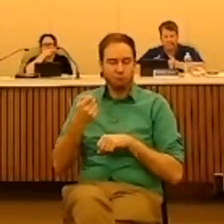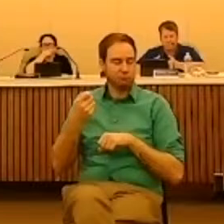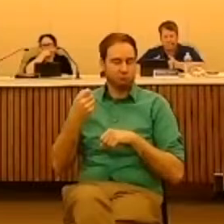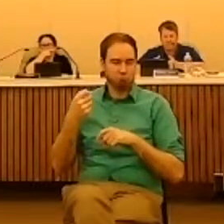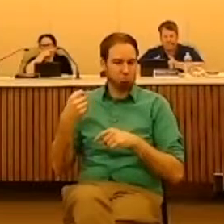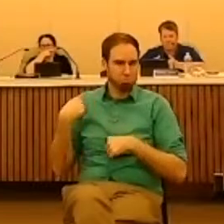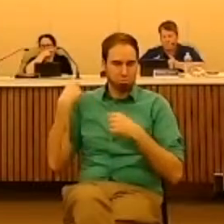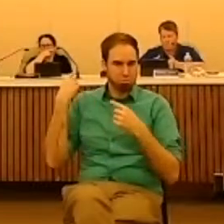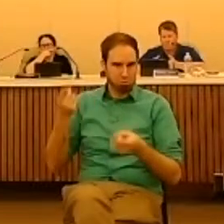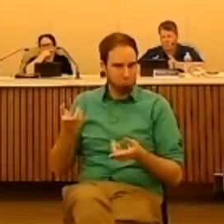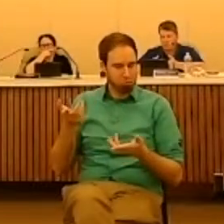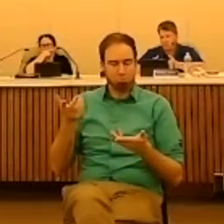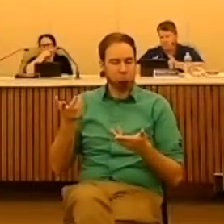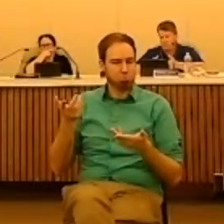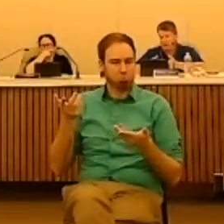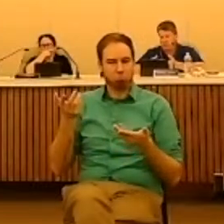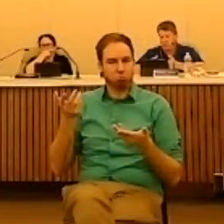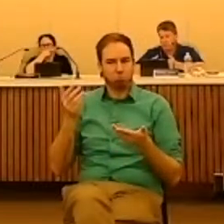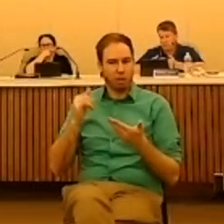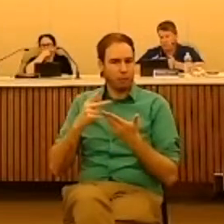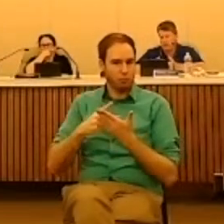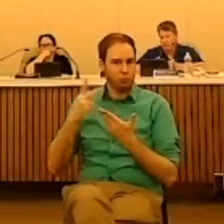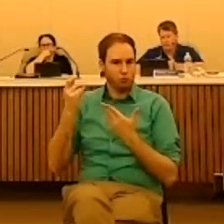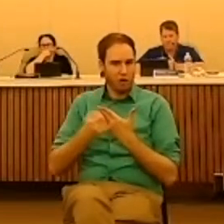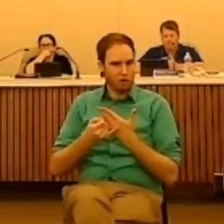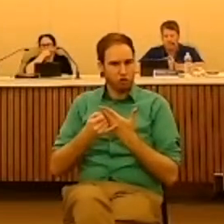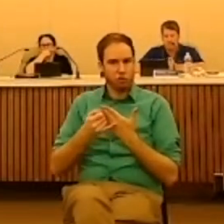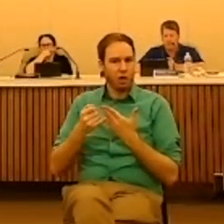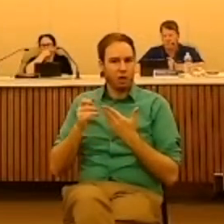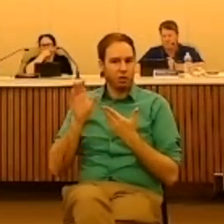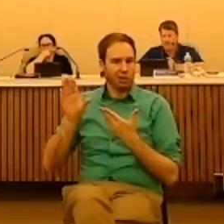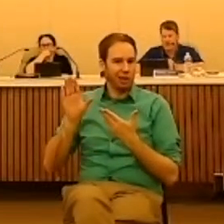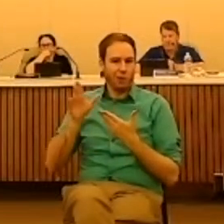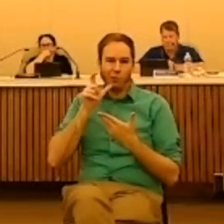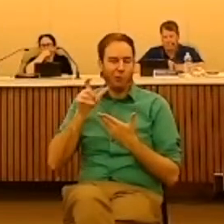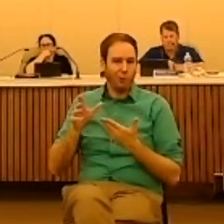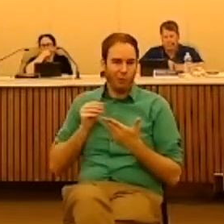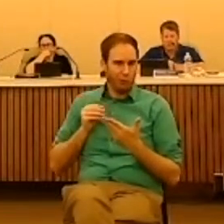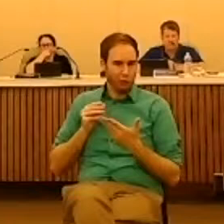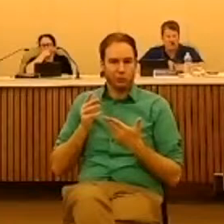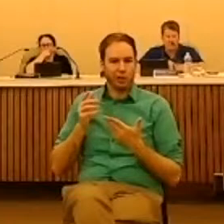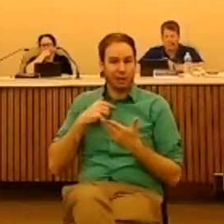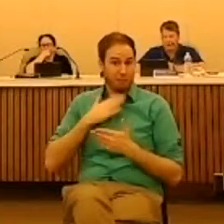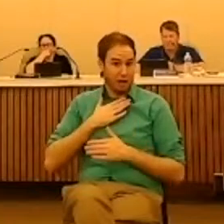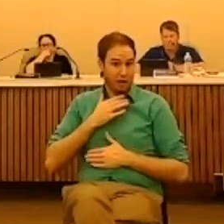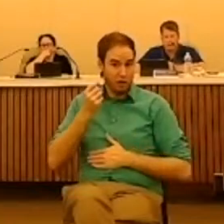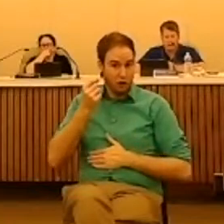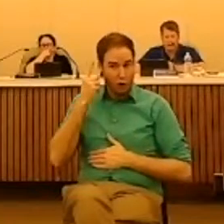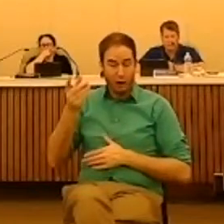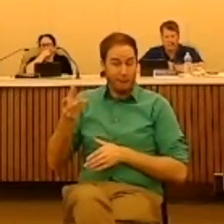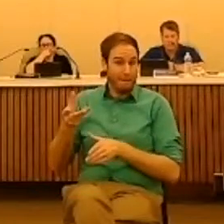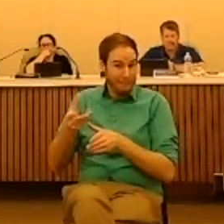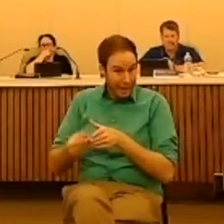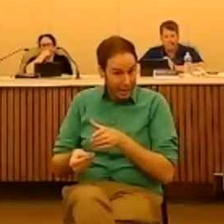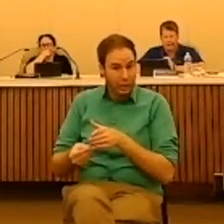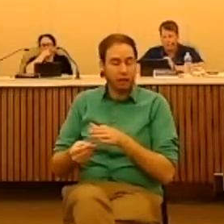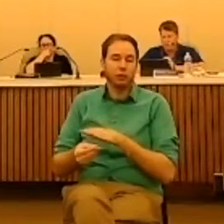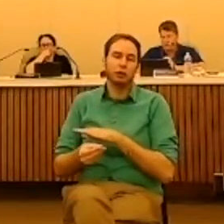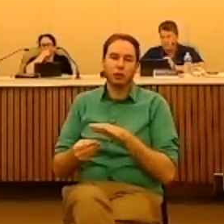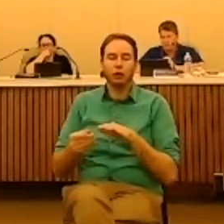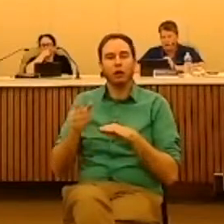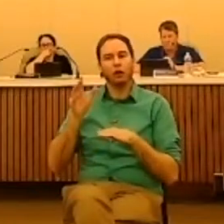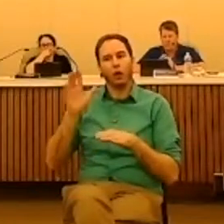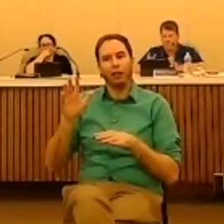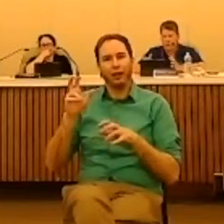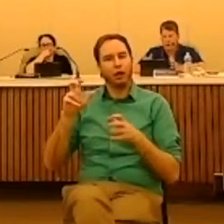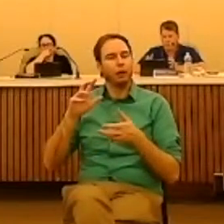course. The project that the person behind it, as I understand it, passed away. The